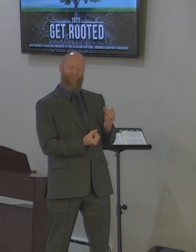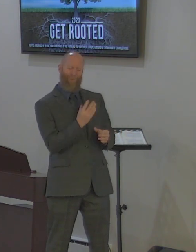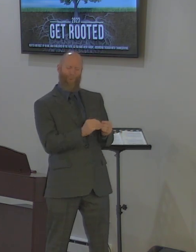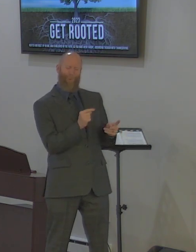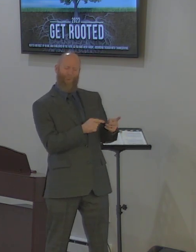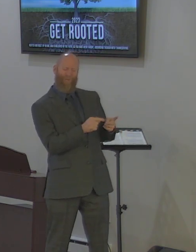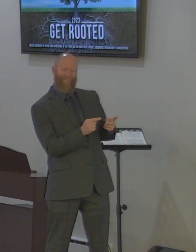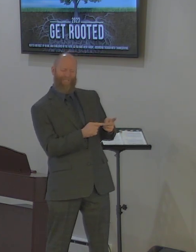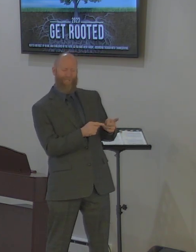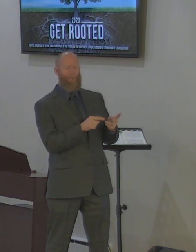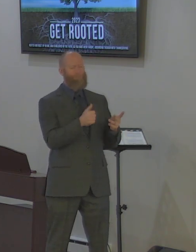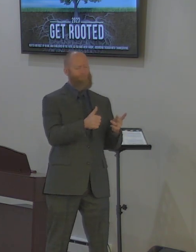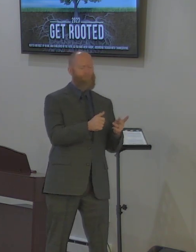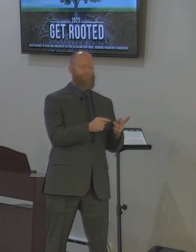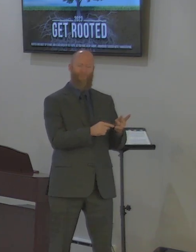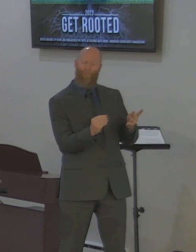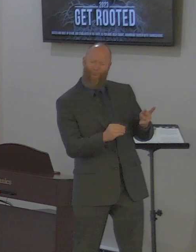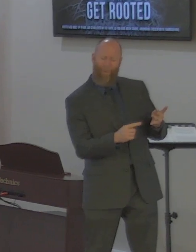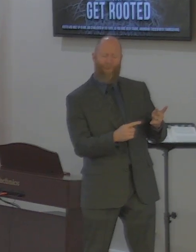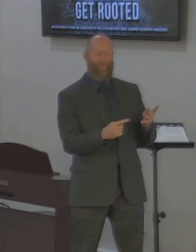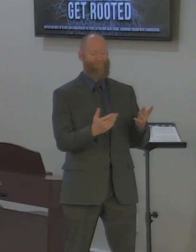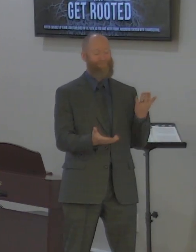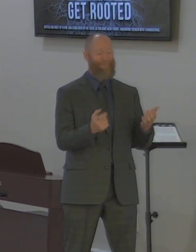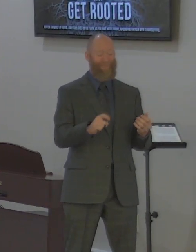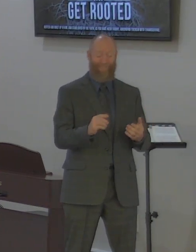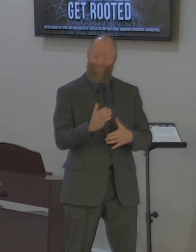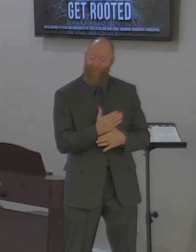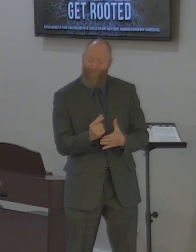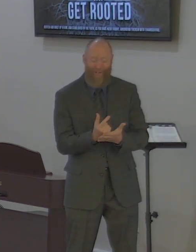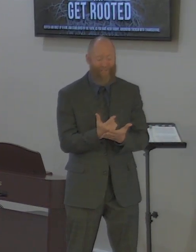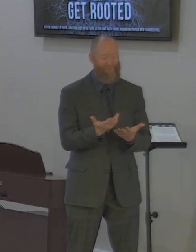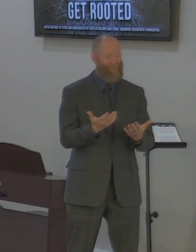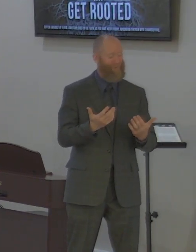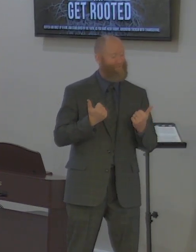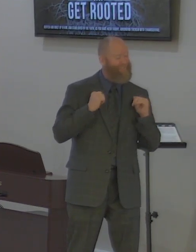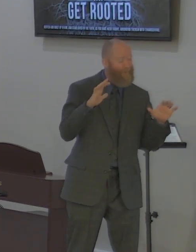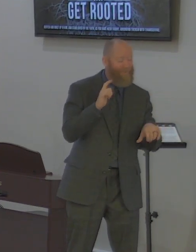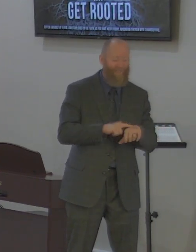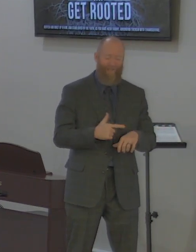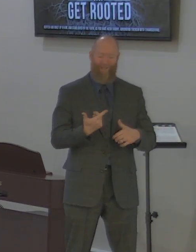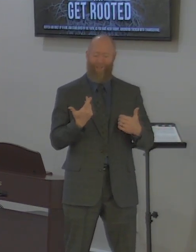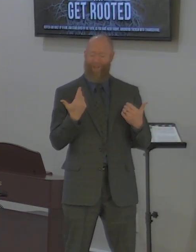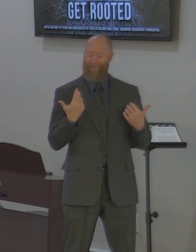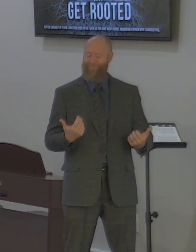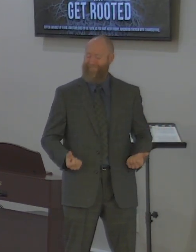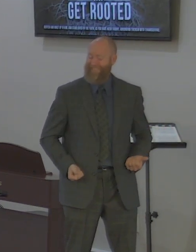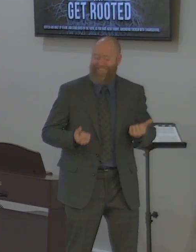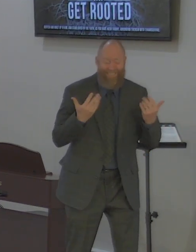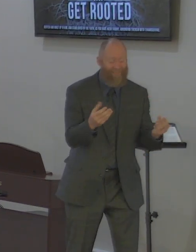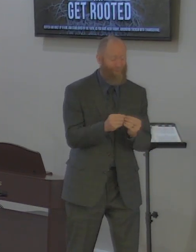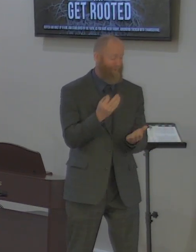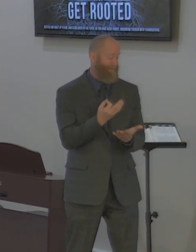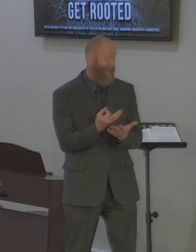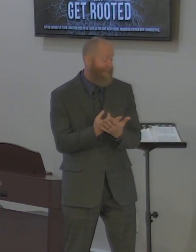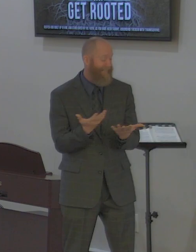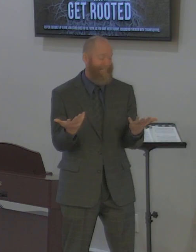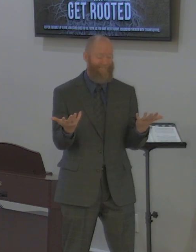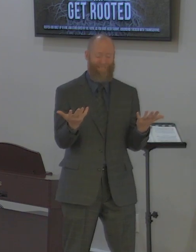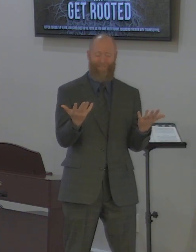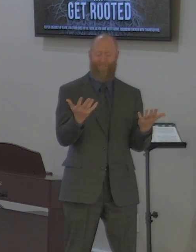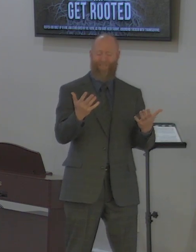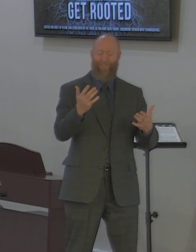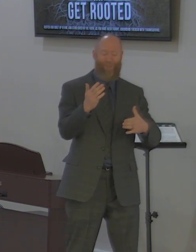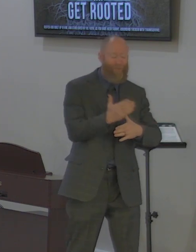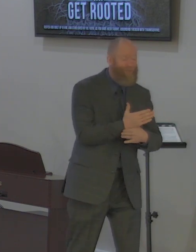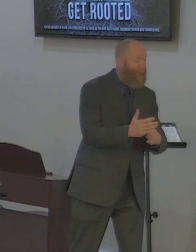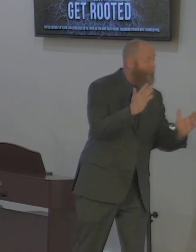we need to tell others about you more. We need to sacrifice more time for you, Father. We need to tell others what our greatest hope is.